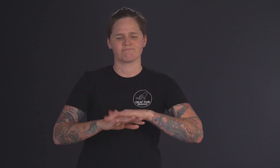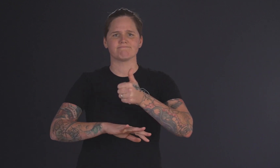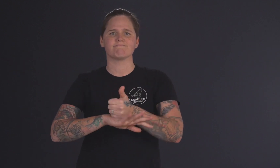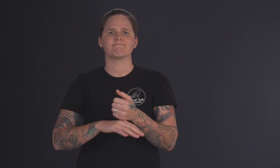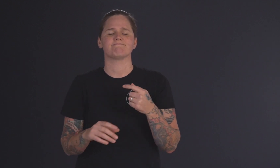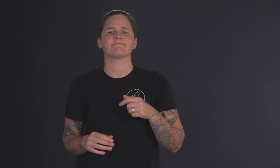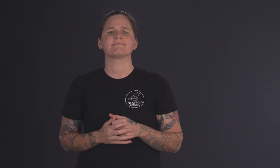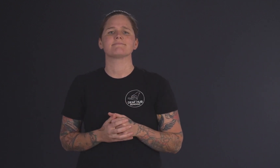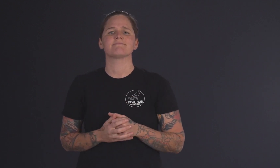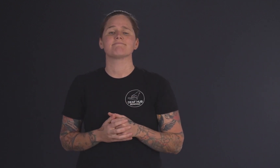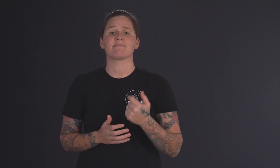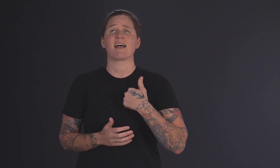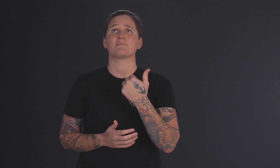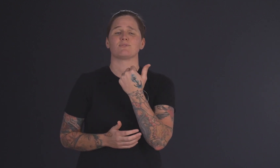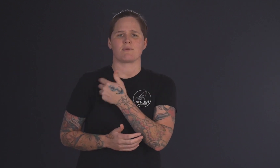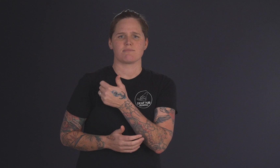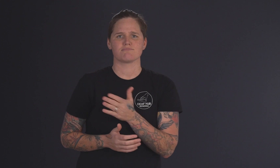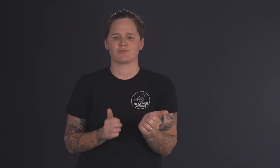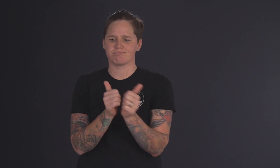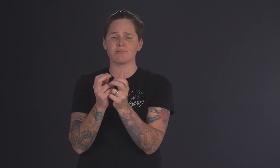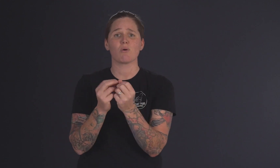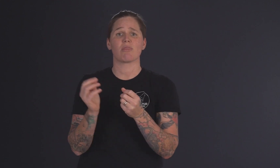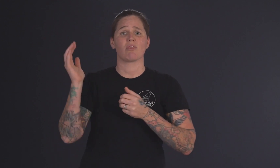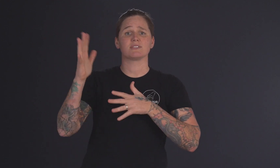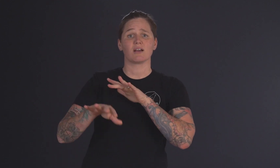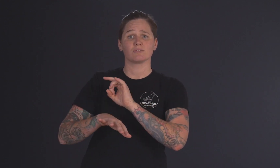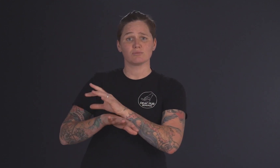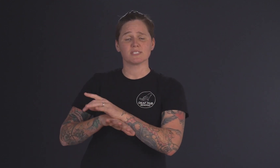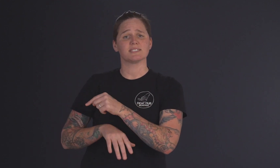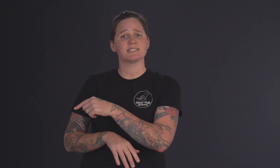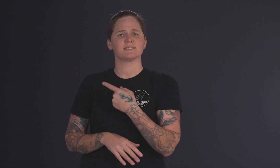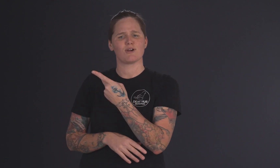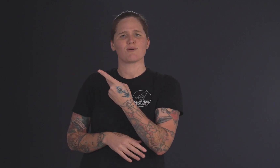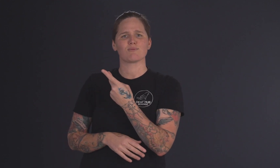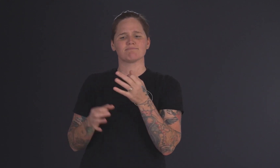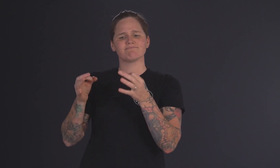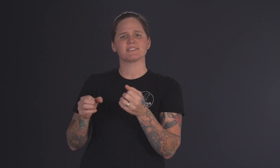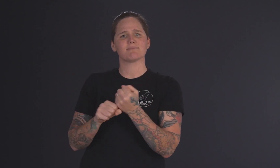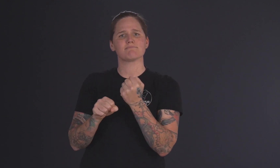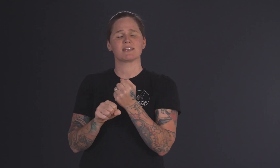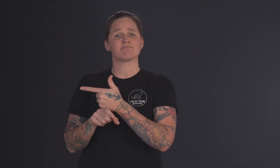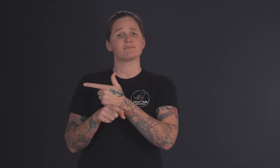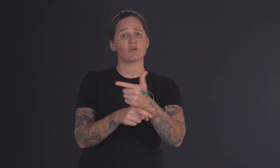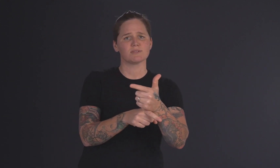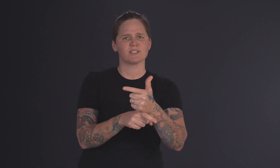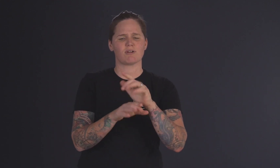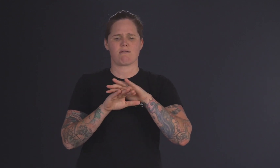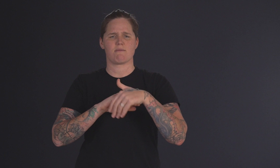We're so proud to be partnering with Auslan Consultancy to produce this documentary focusing on the experiences of deaf and hard of